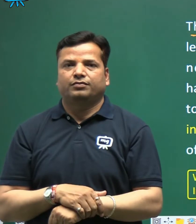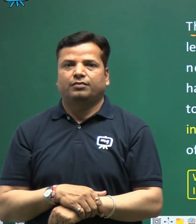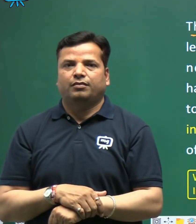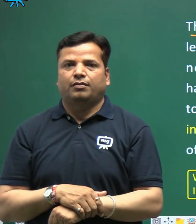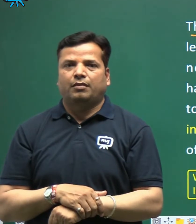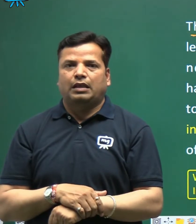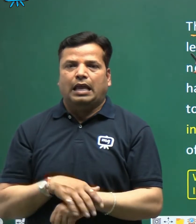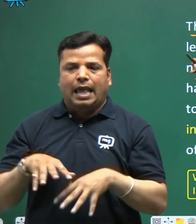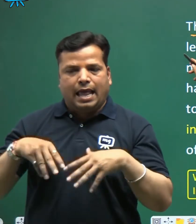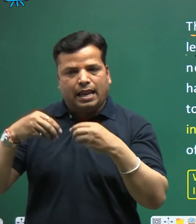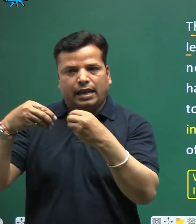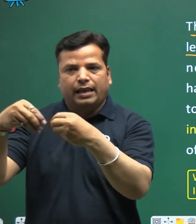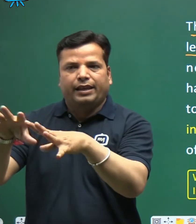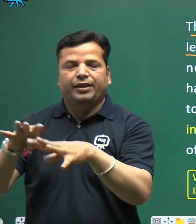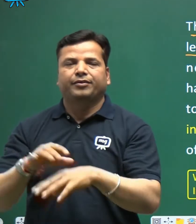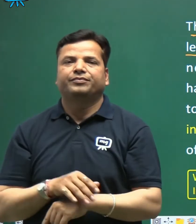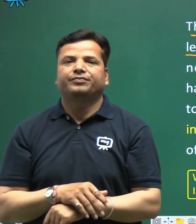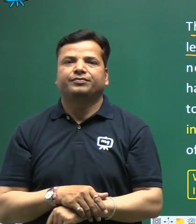leave